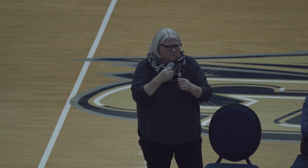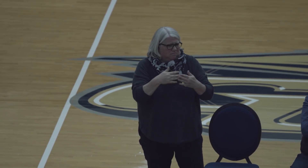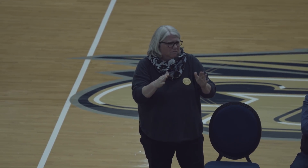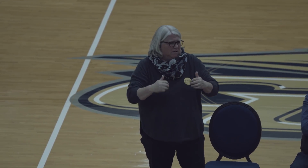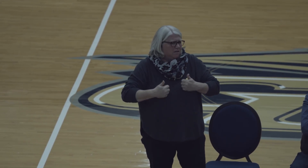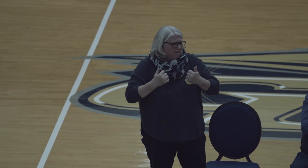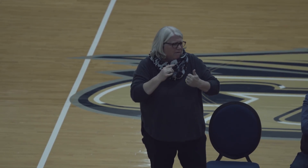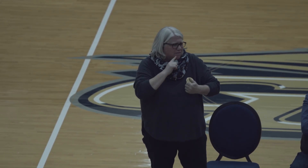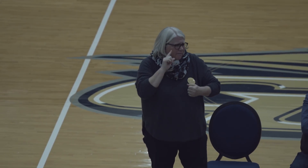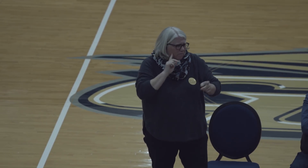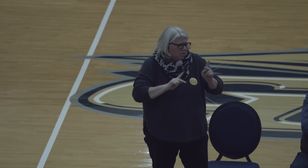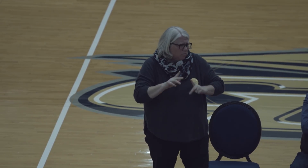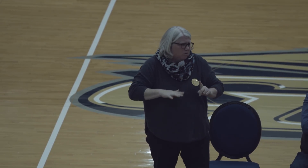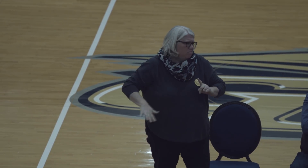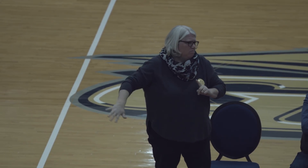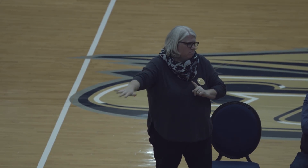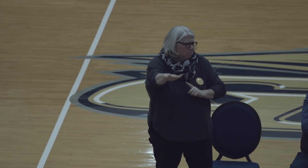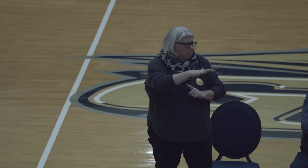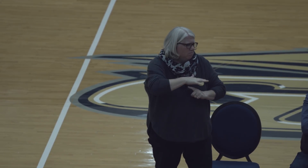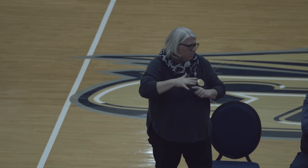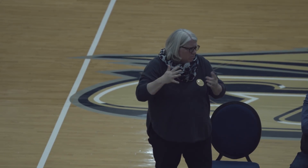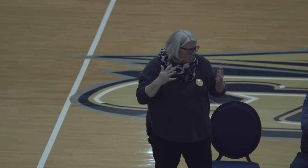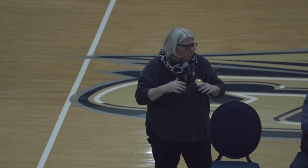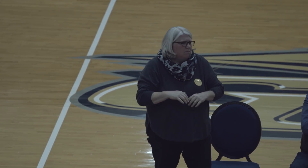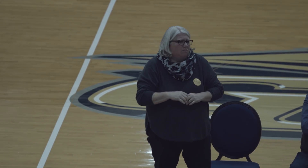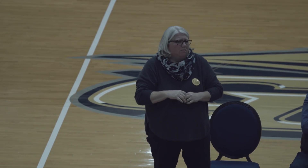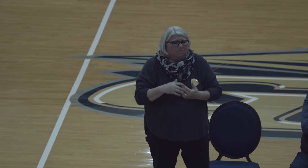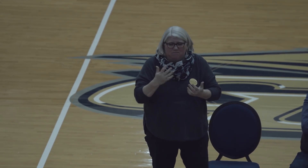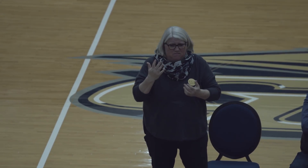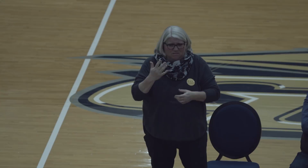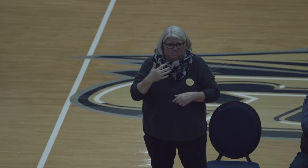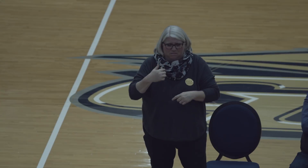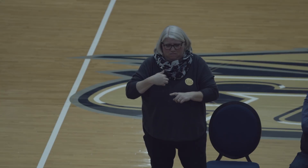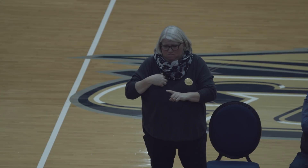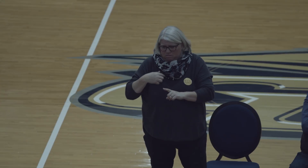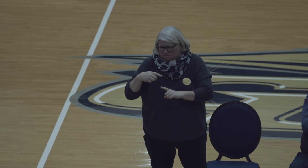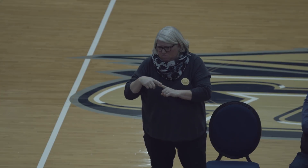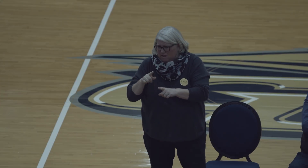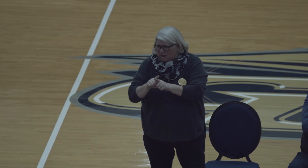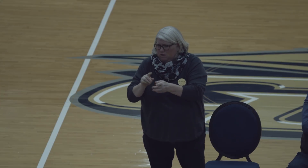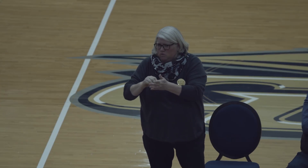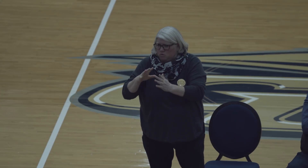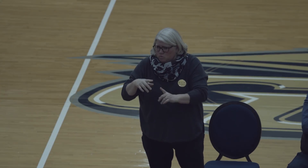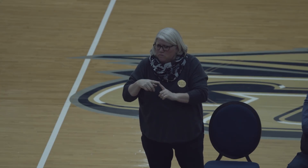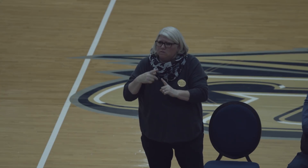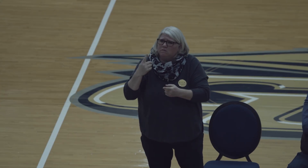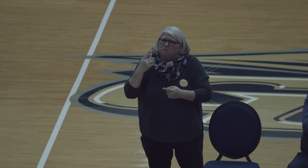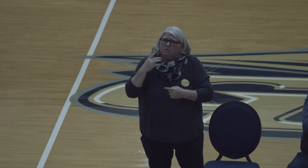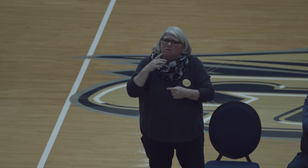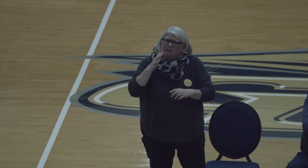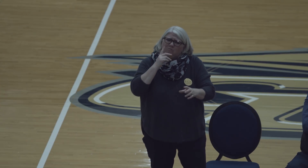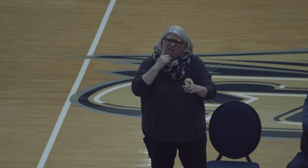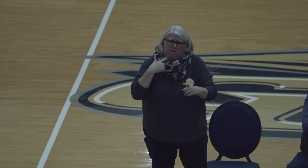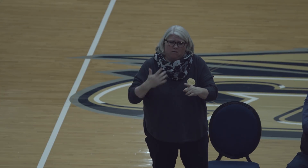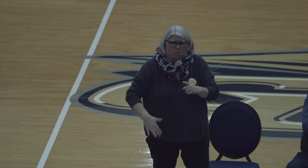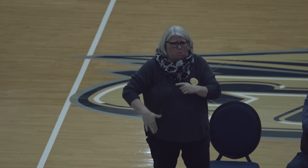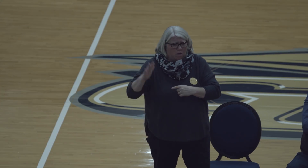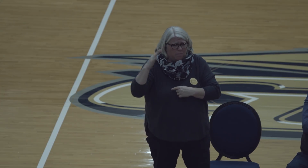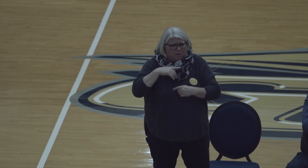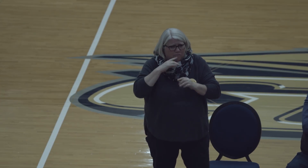Deaf President Now impacted the lives of every deaf person. As a student, for me, I